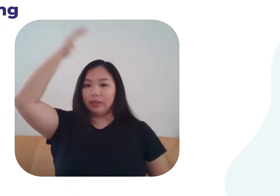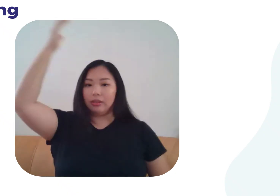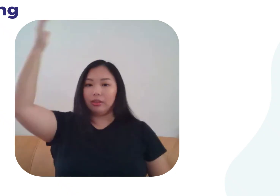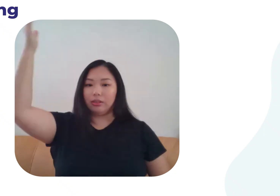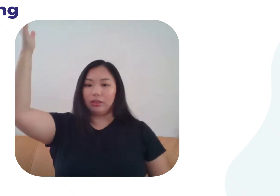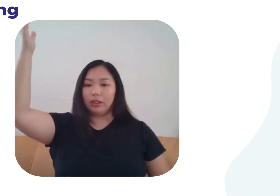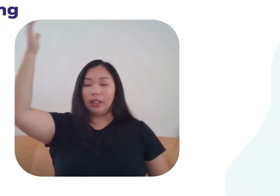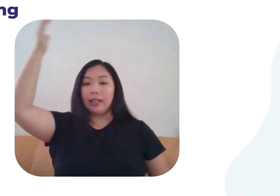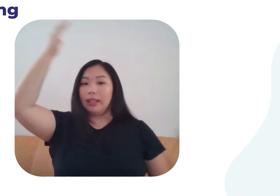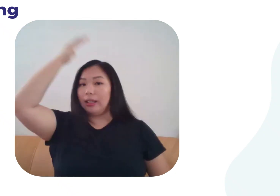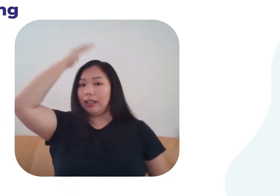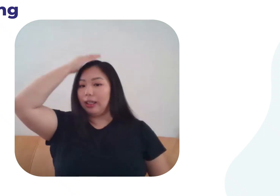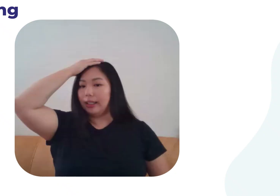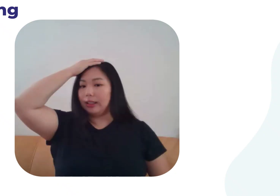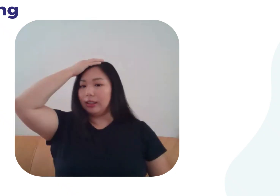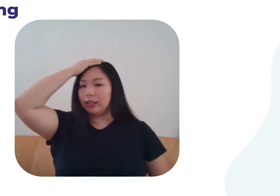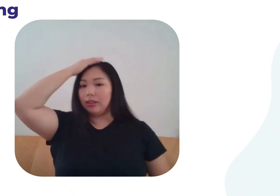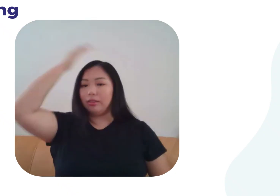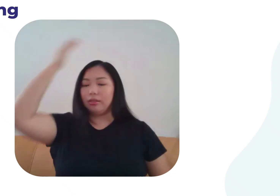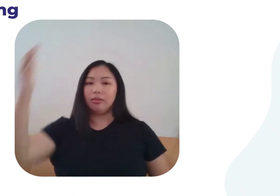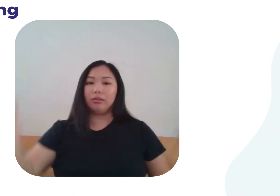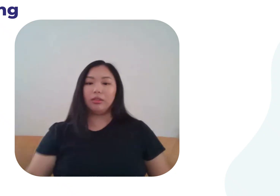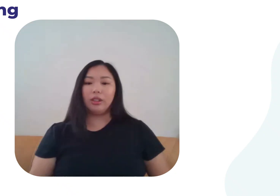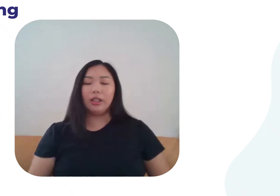hat, hat.